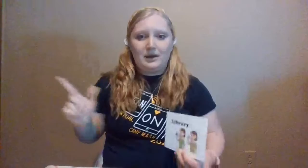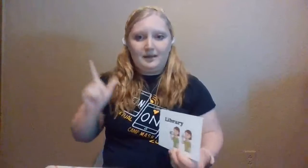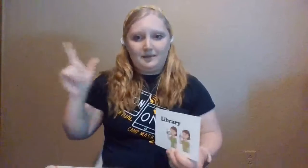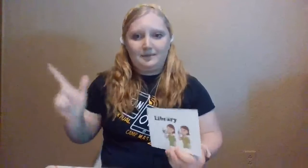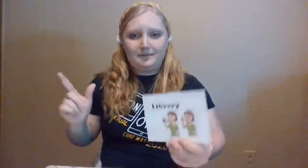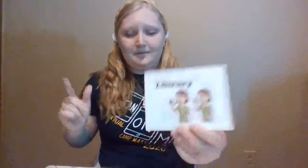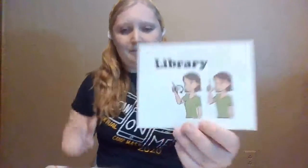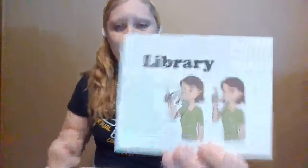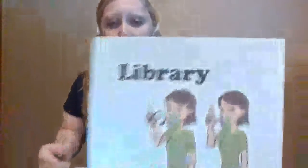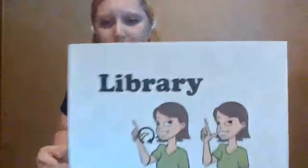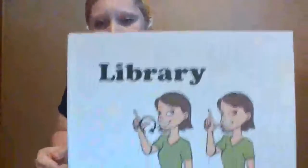Library.